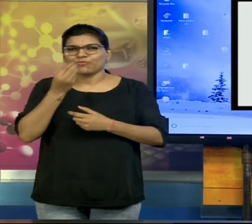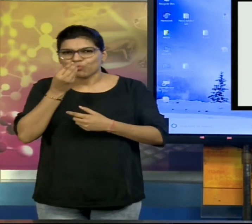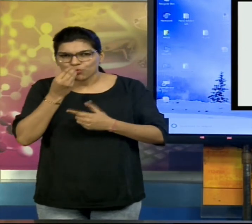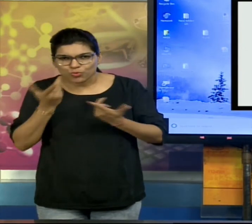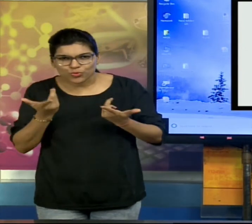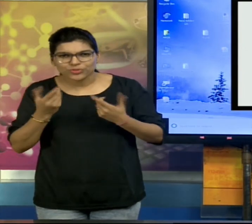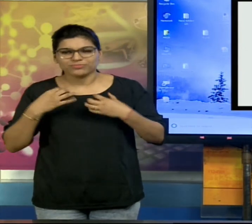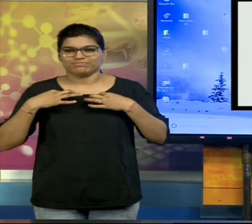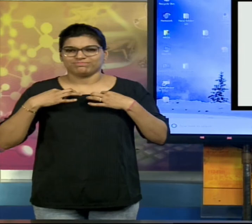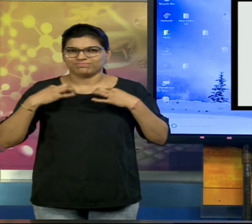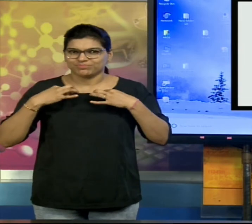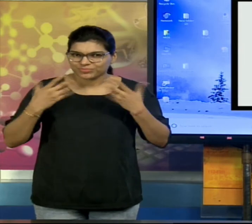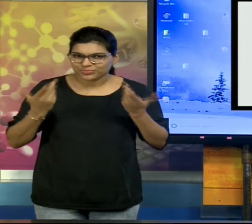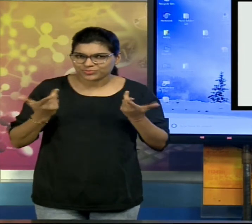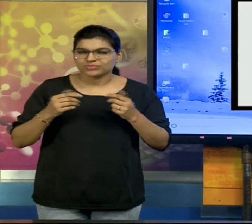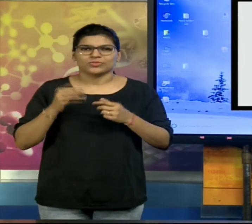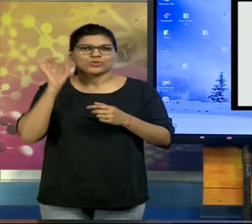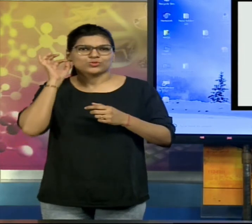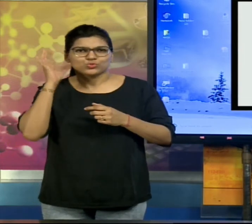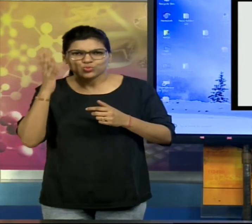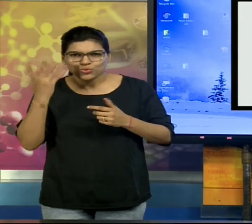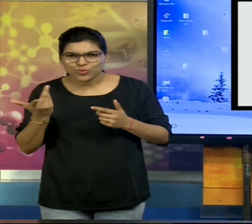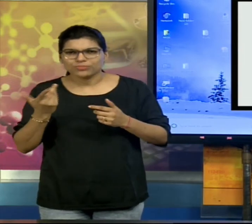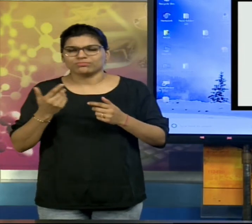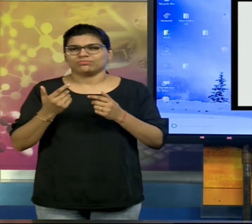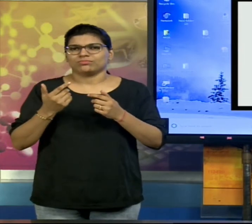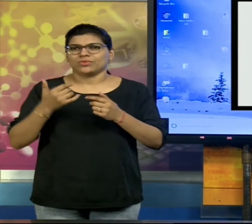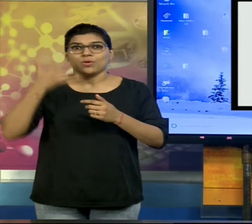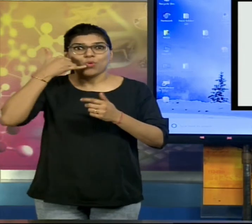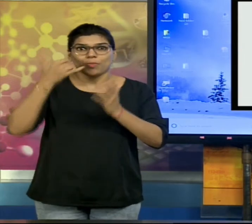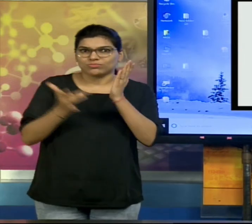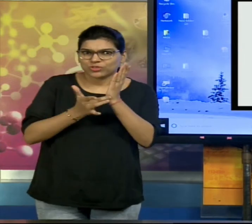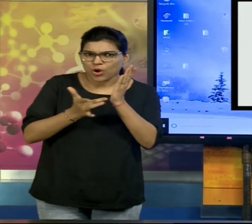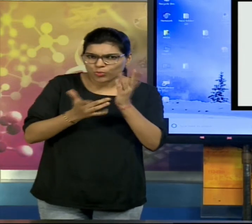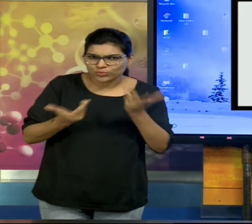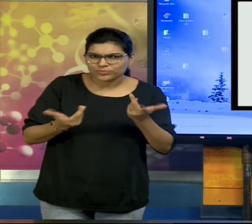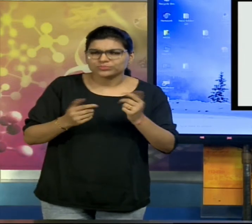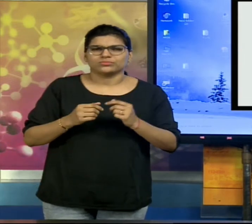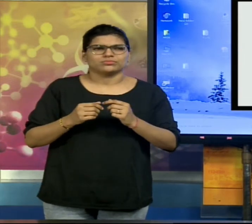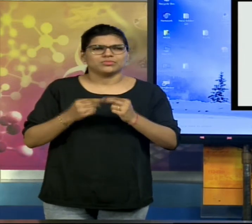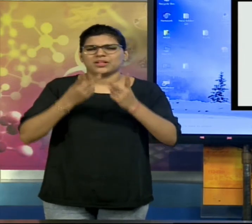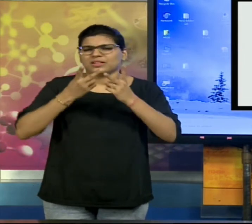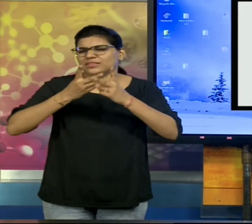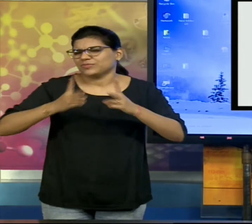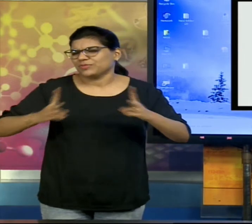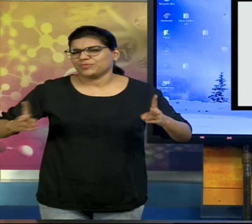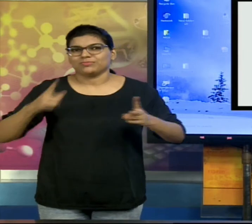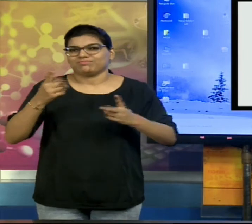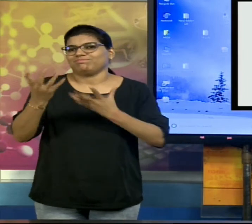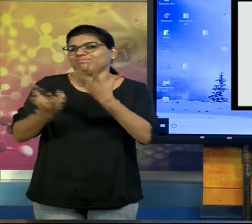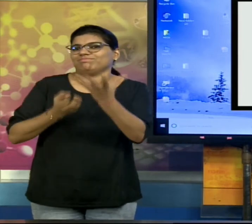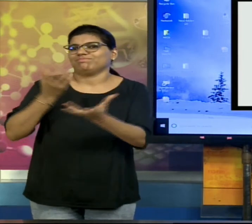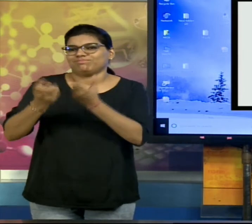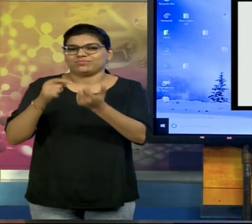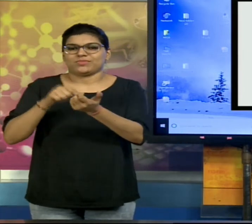house, like fruits, vegetables, jewelry, clothes. There are different things we